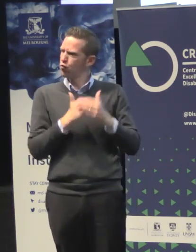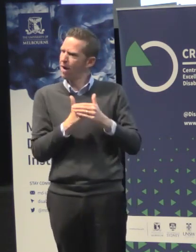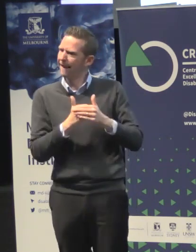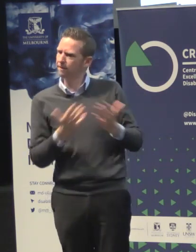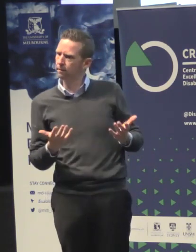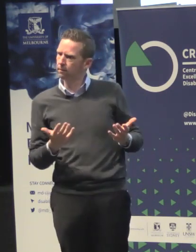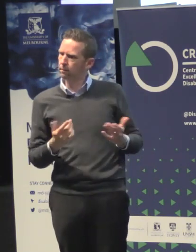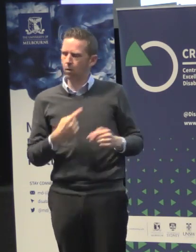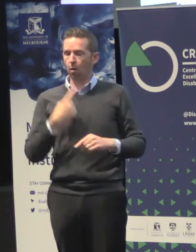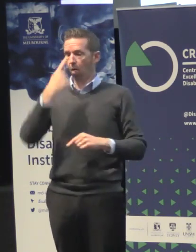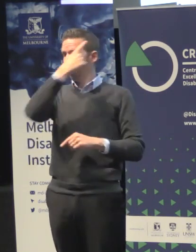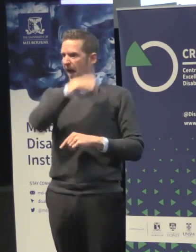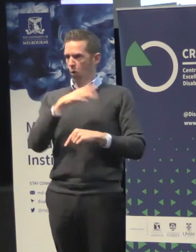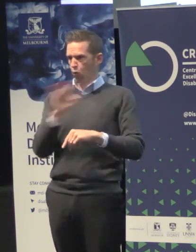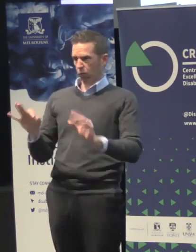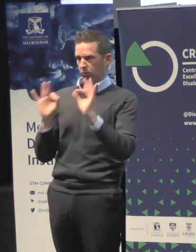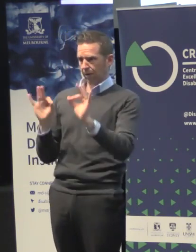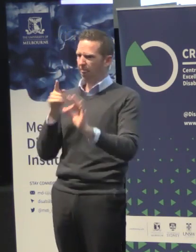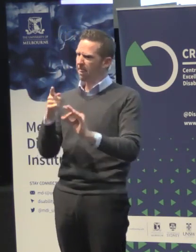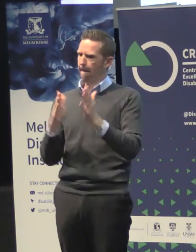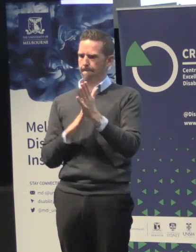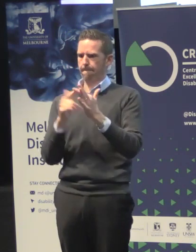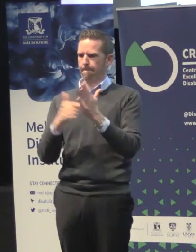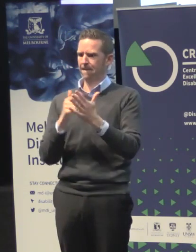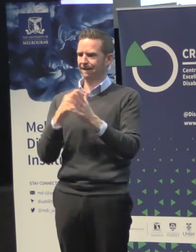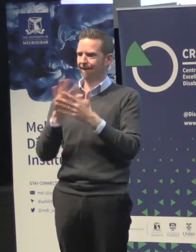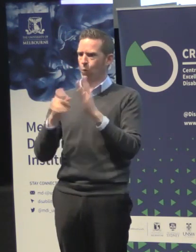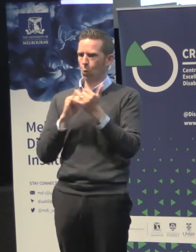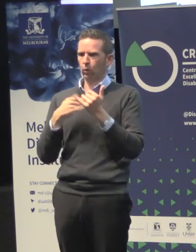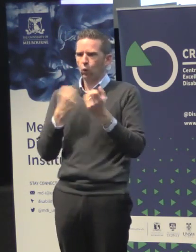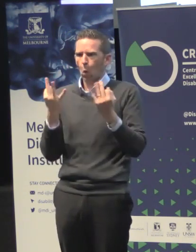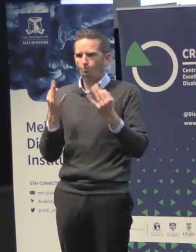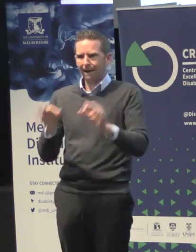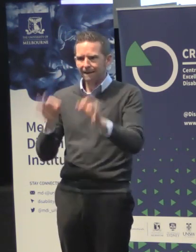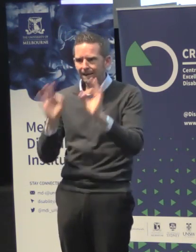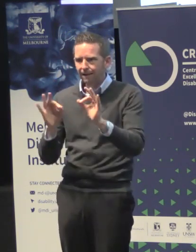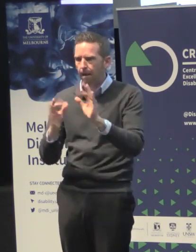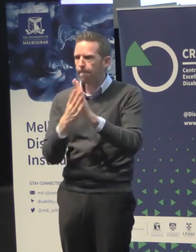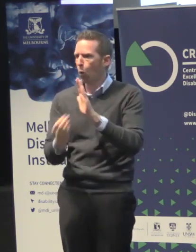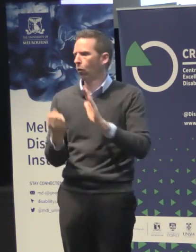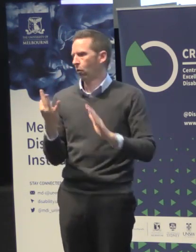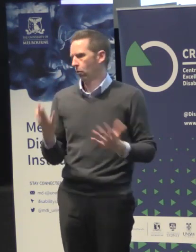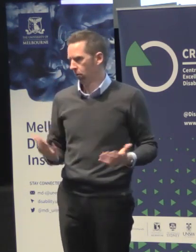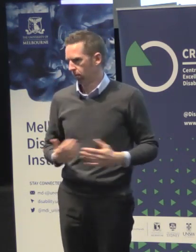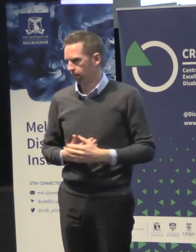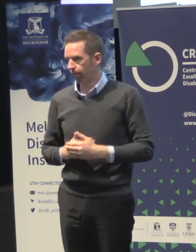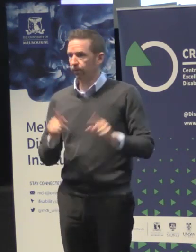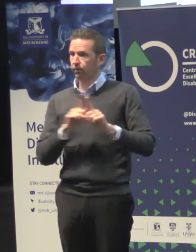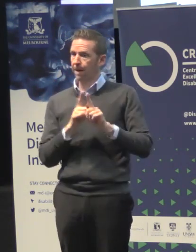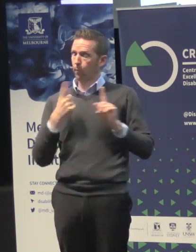these are exact. They're all metaphors, because we have no exact model. And also because it's